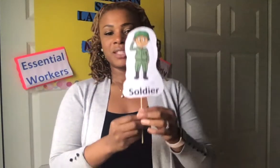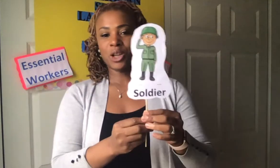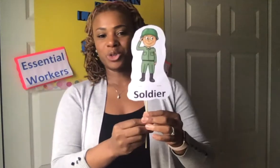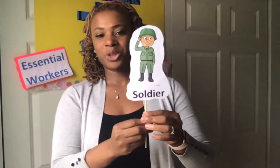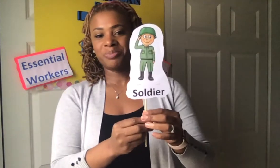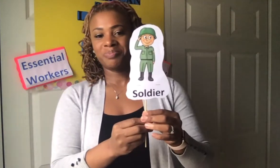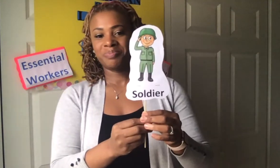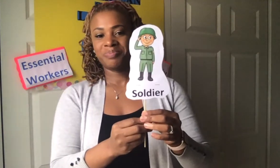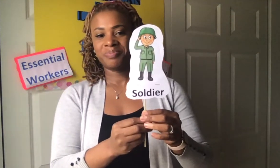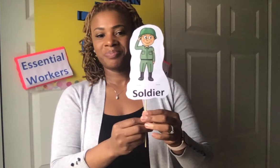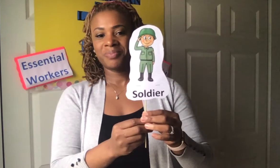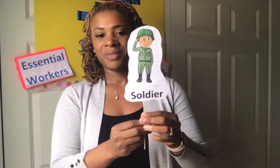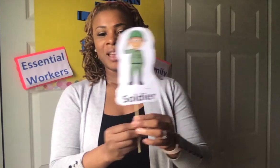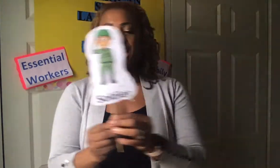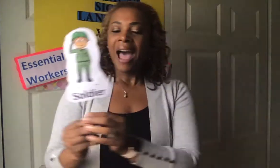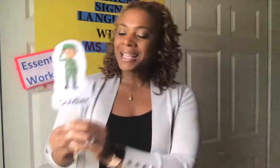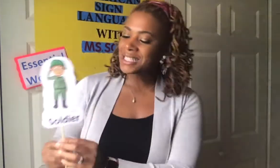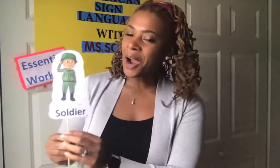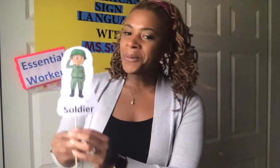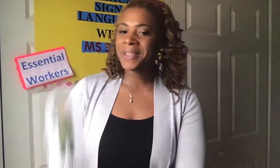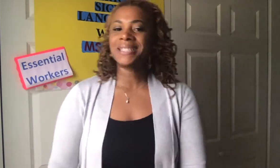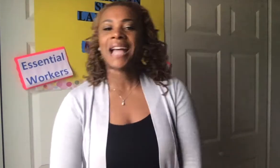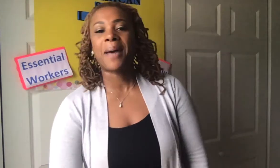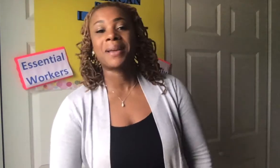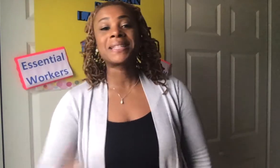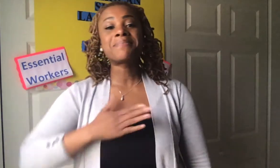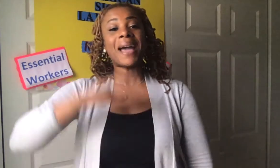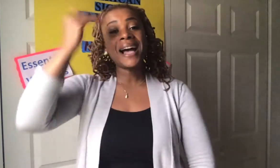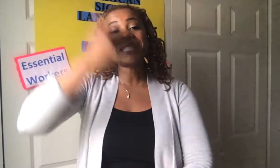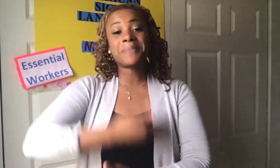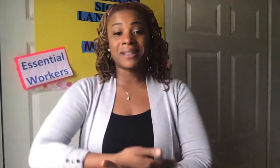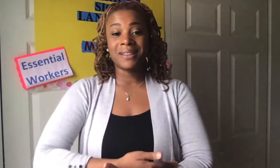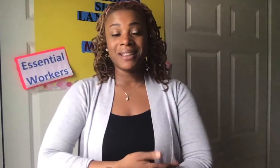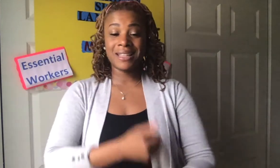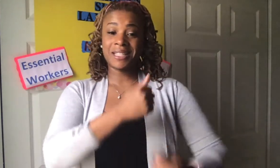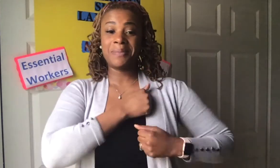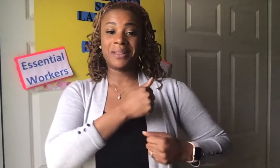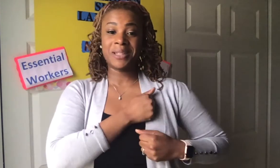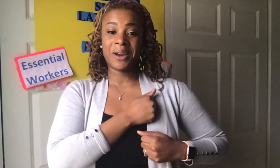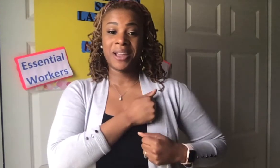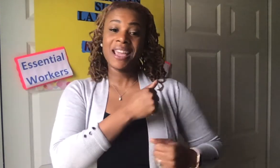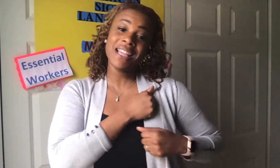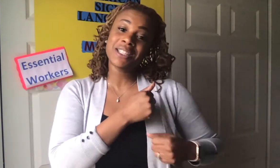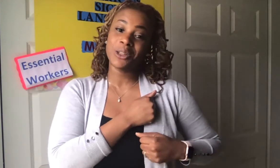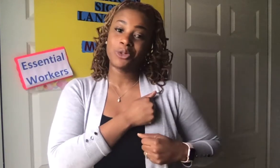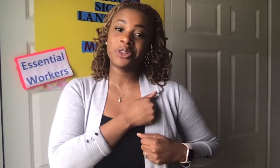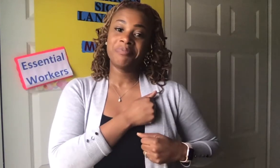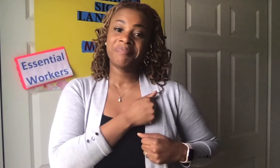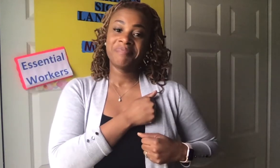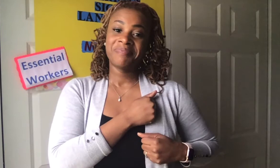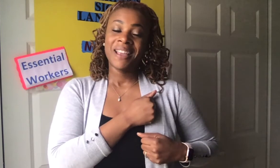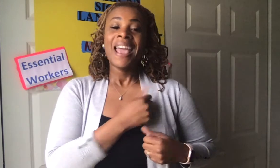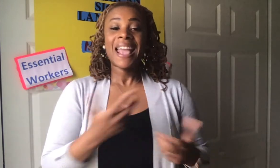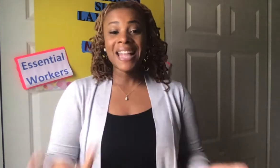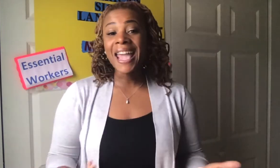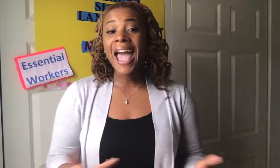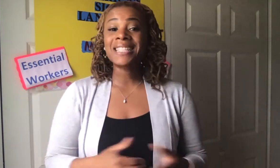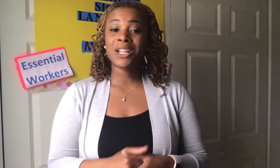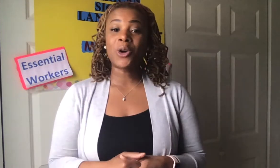Soldier. I start with this sign because my husband is in the military, and he's a soldier. And he has to go to work